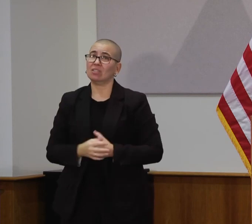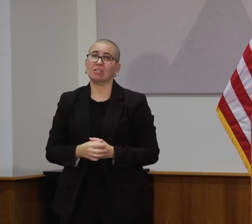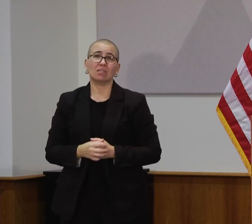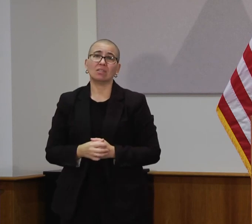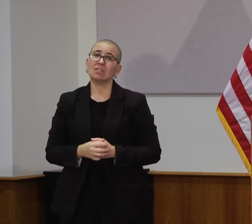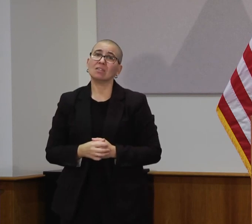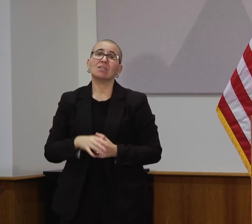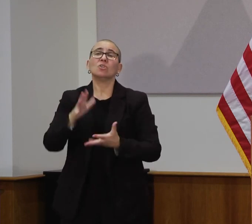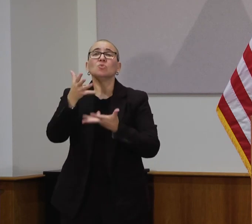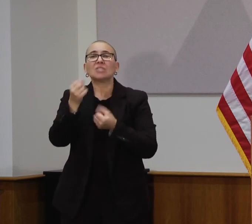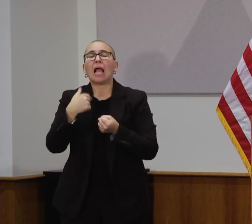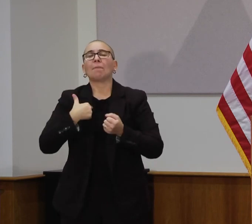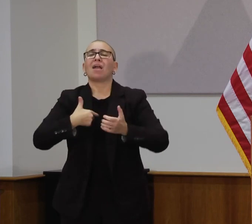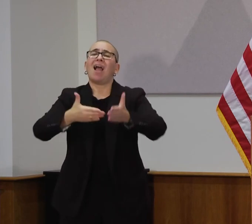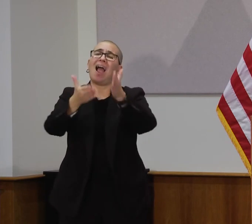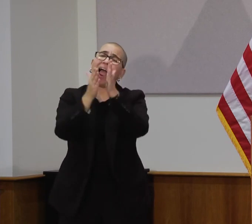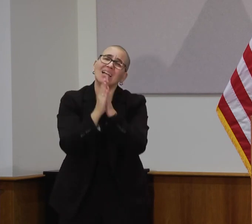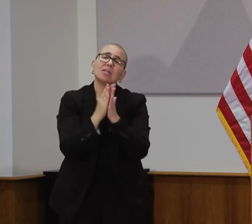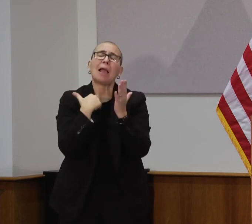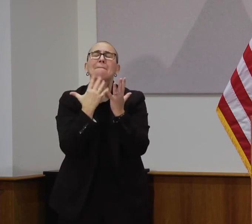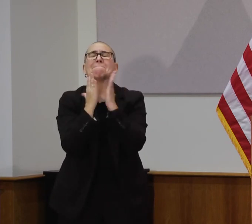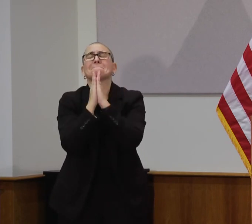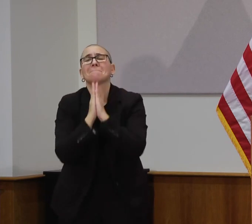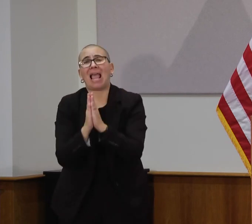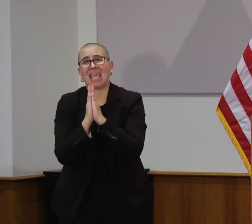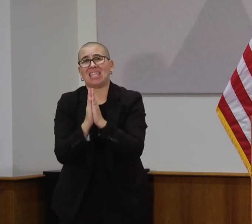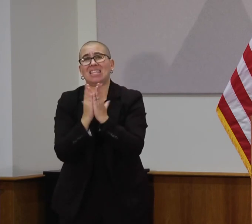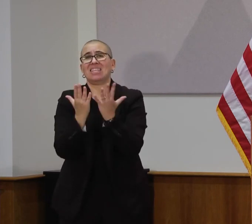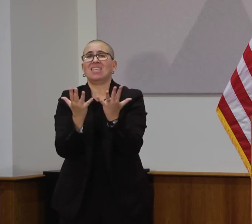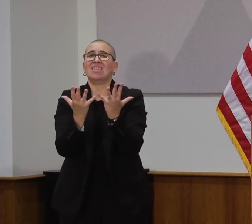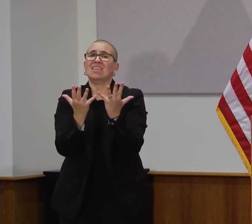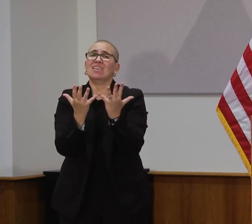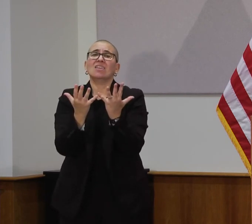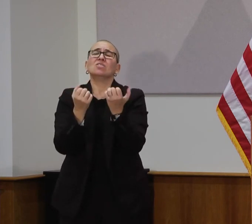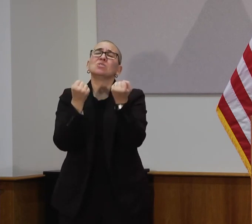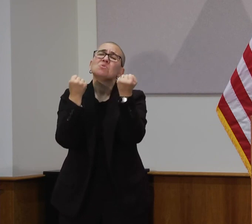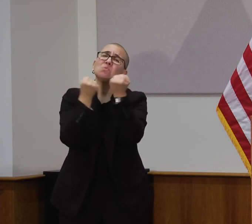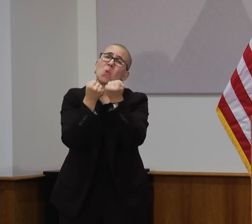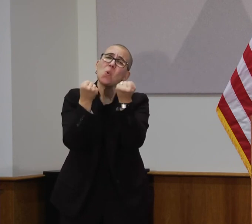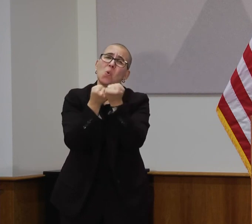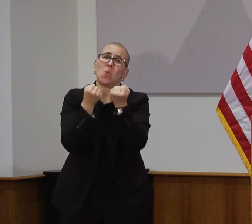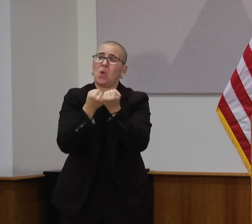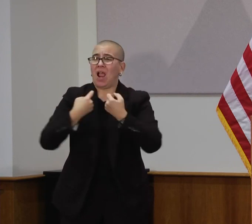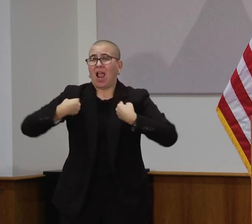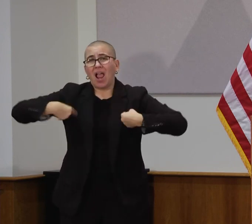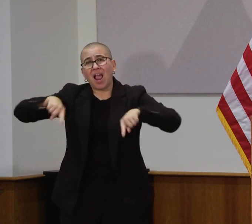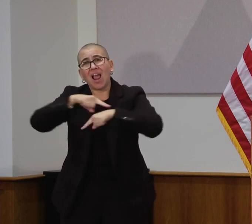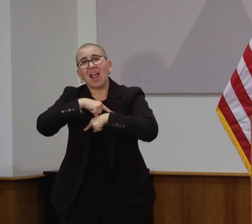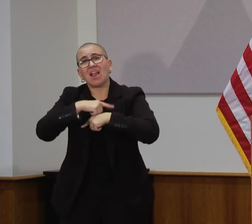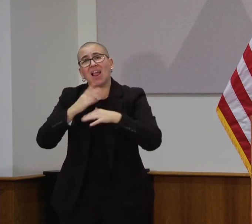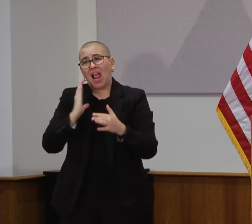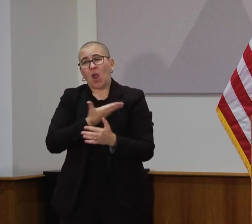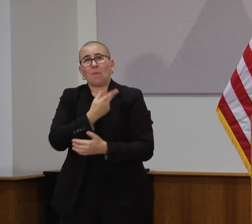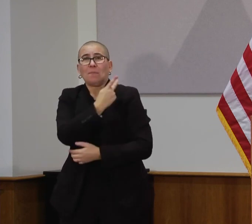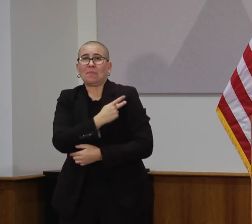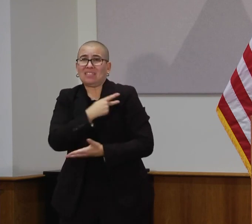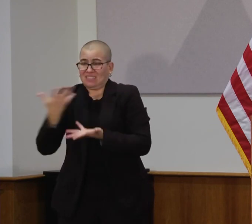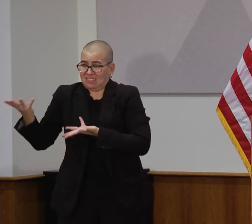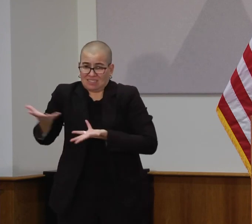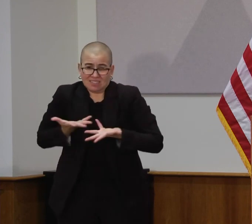are asking what we are asking for in support so that we can best serve our patients, you and your loved